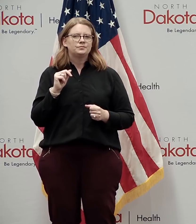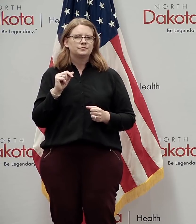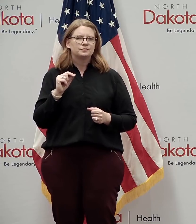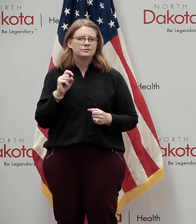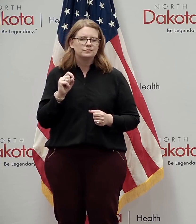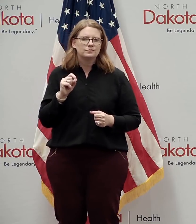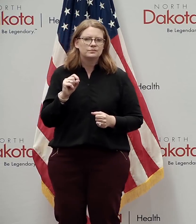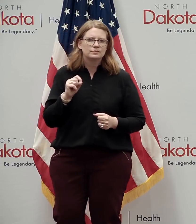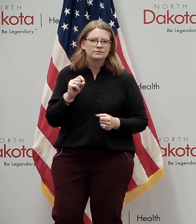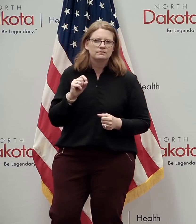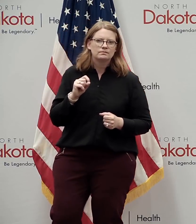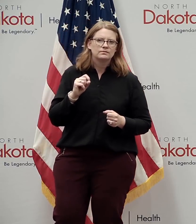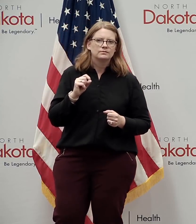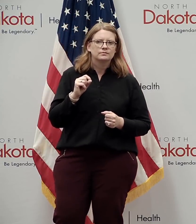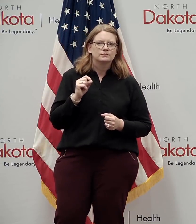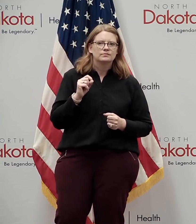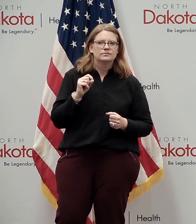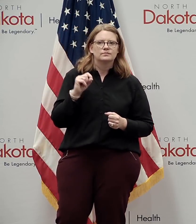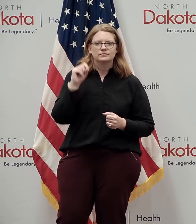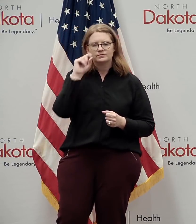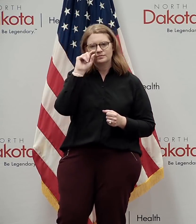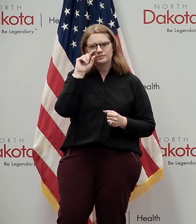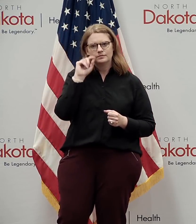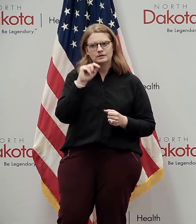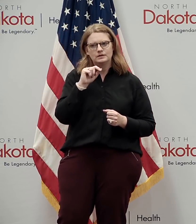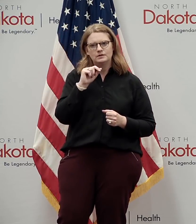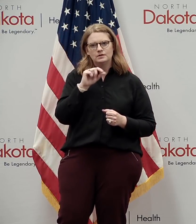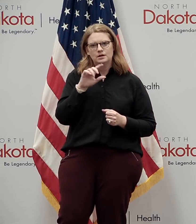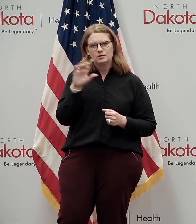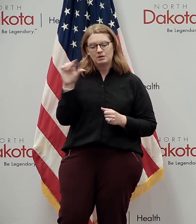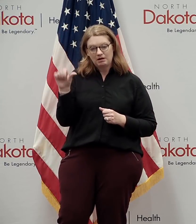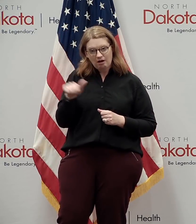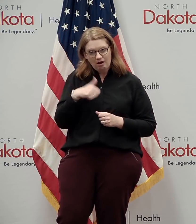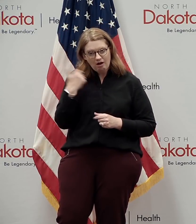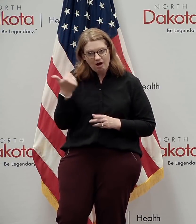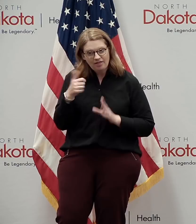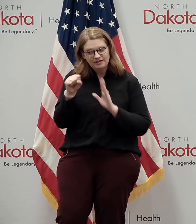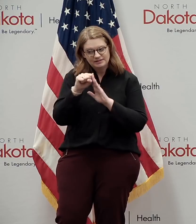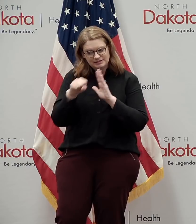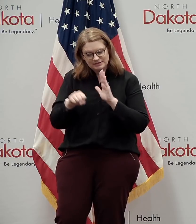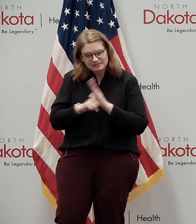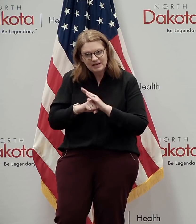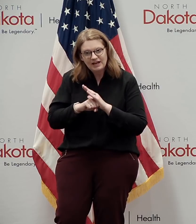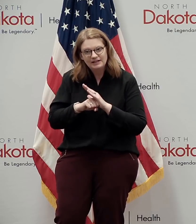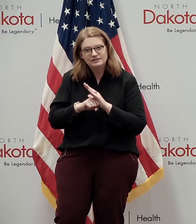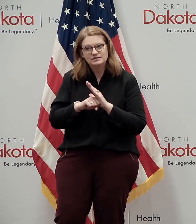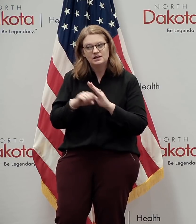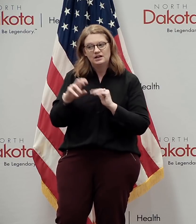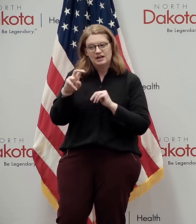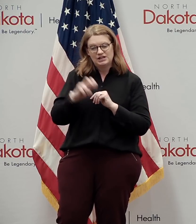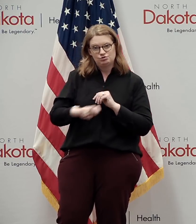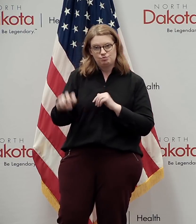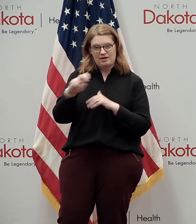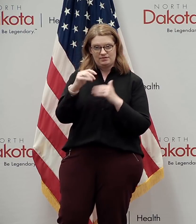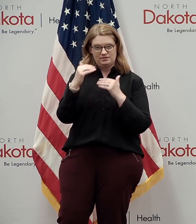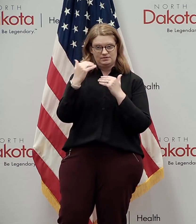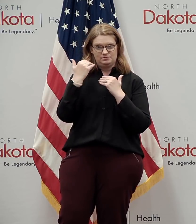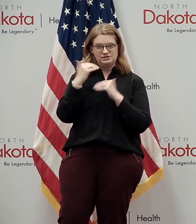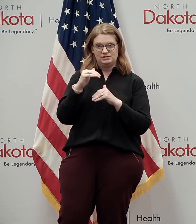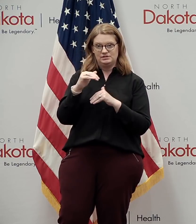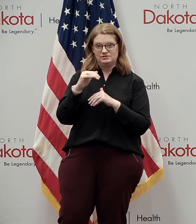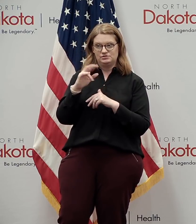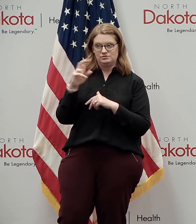When other states were putting the travel restrictions on people coming from New York, that's when their rates were